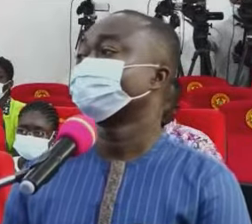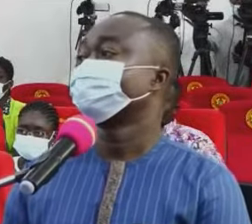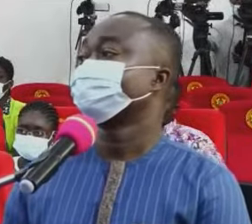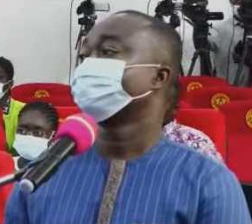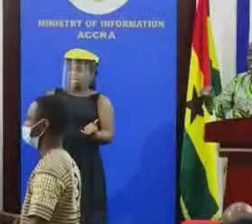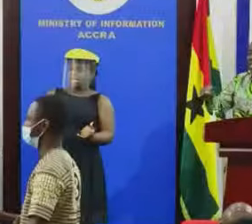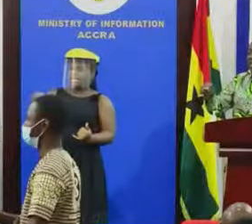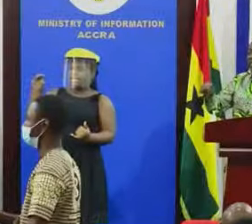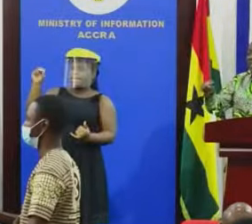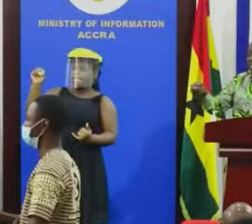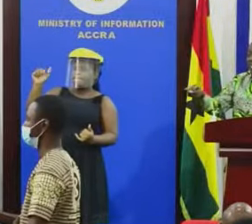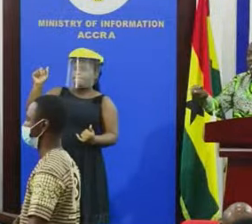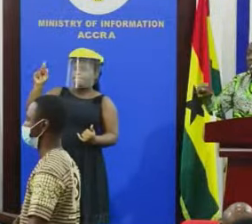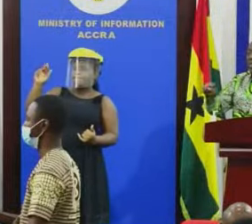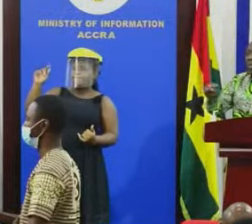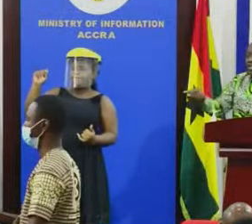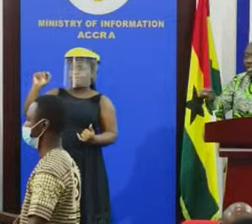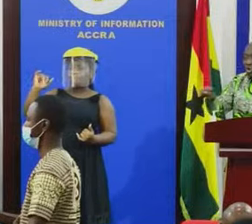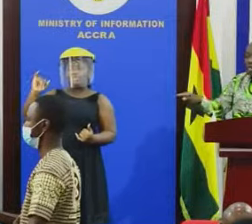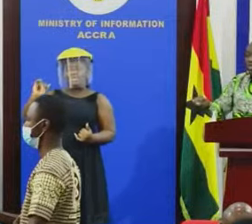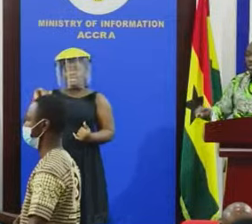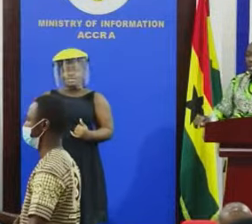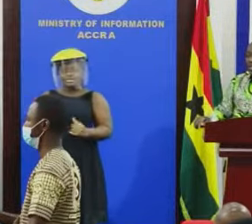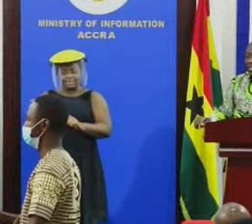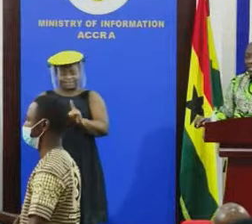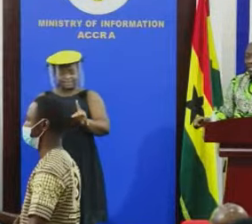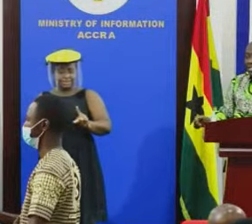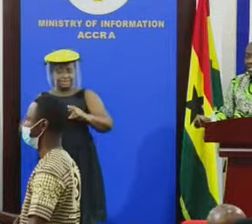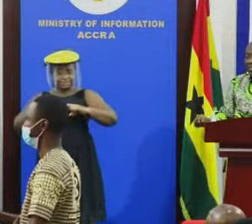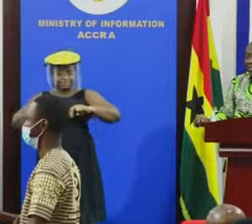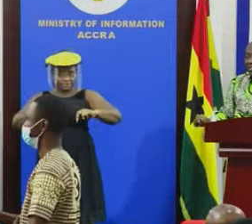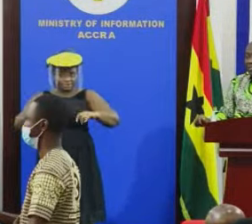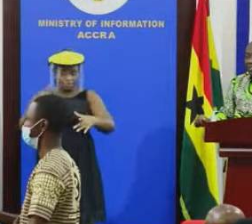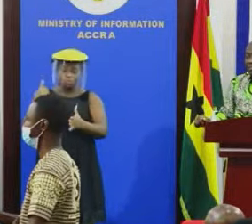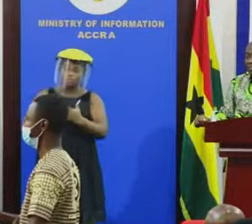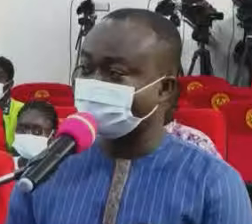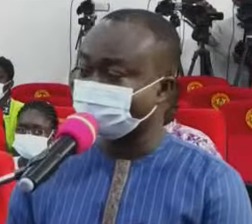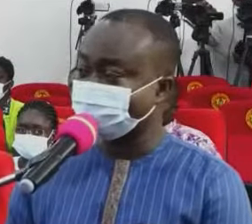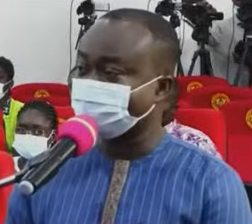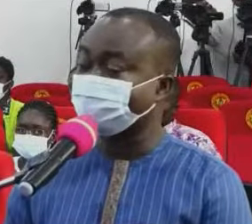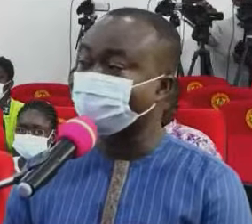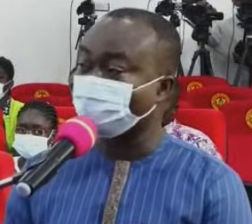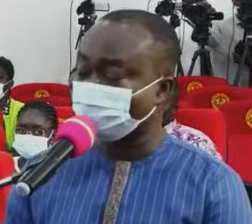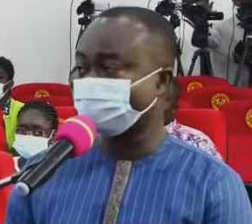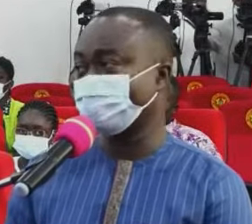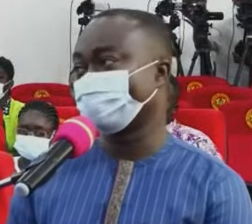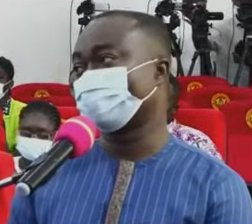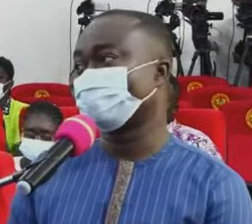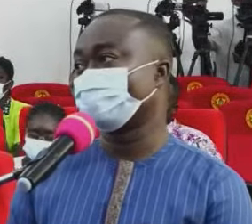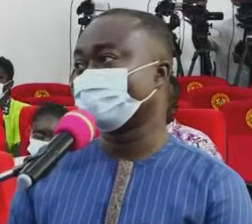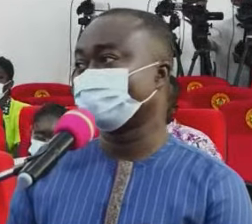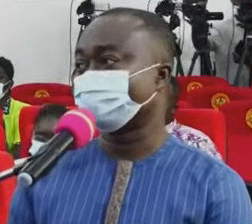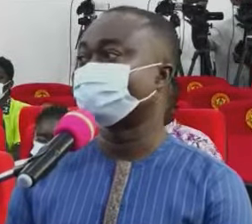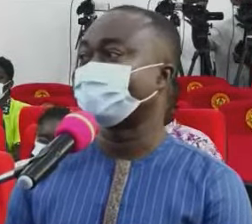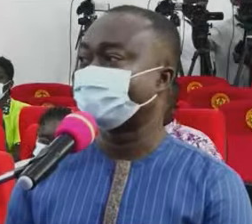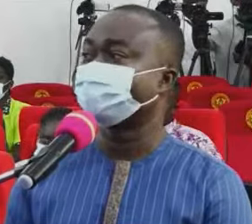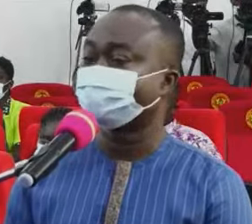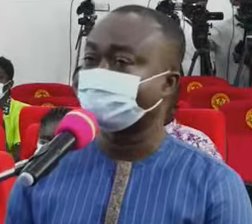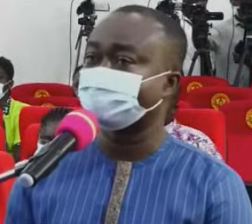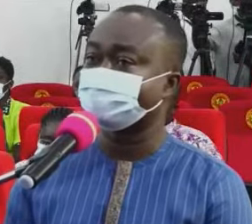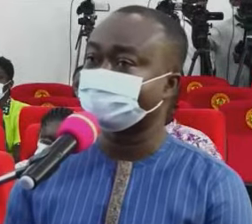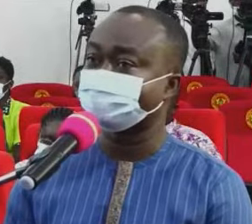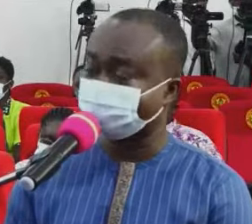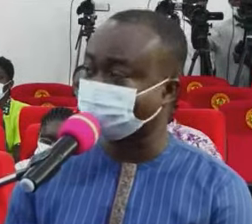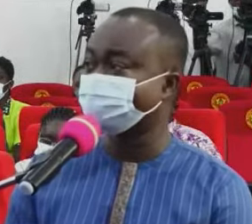has the Marine Police done an investigation, and what is the conclusion of their investigation? The investigations have not been concluded, but they